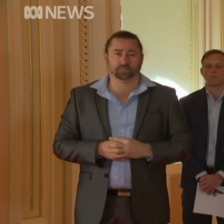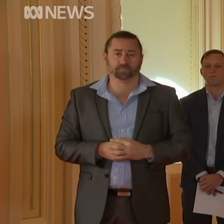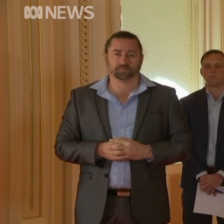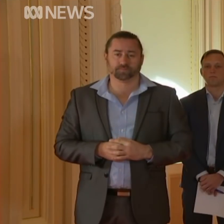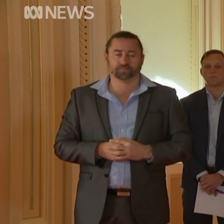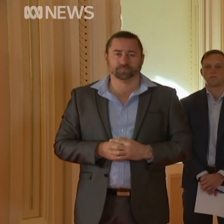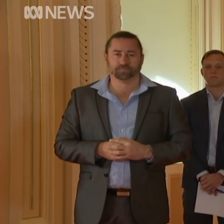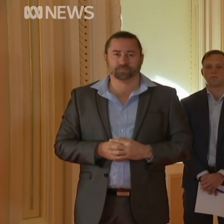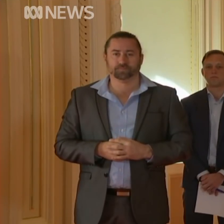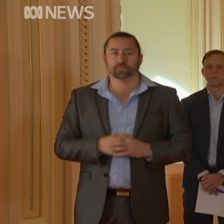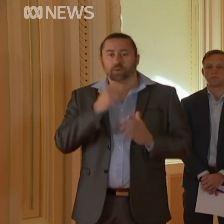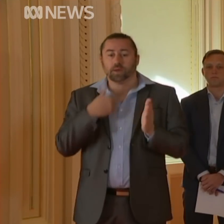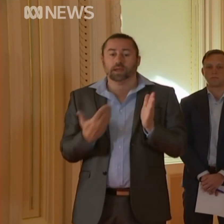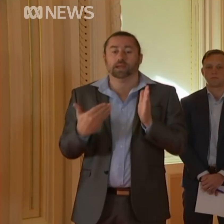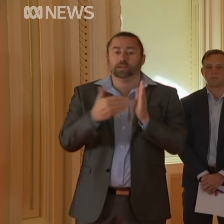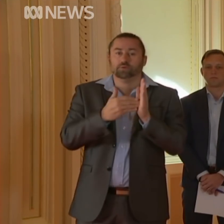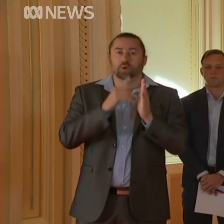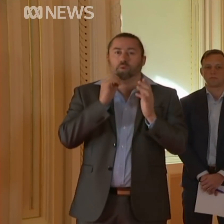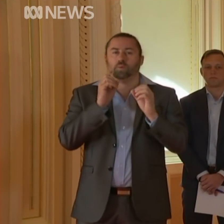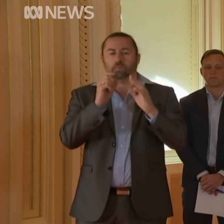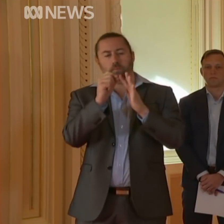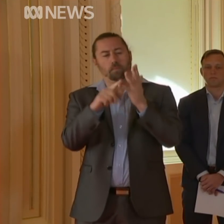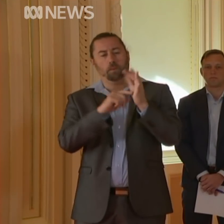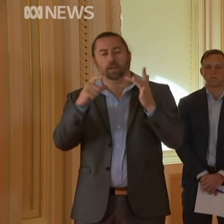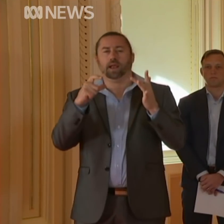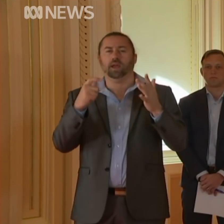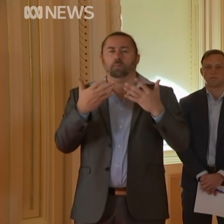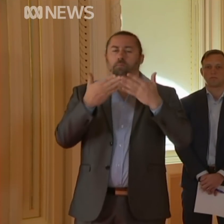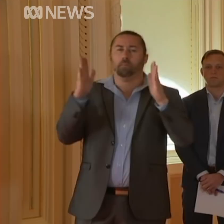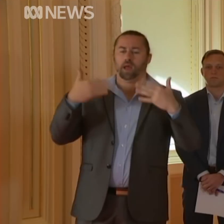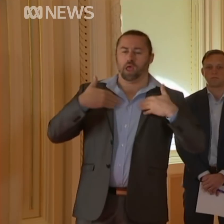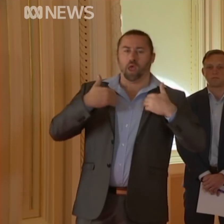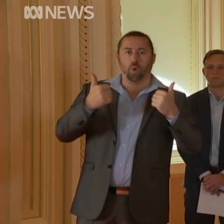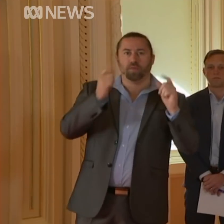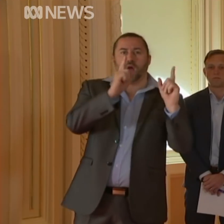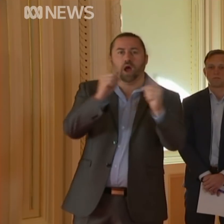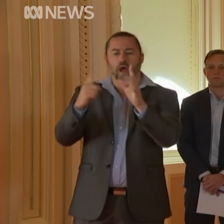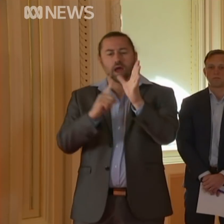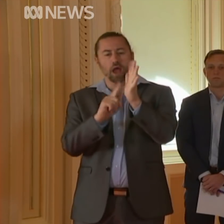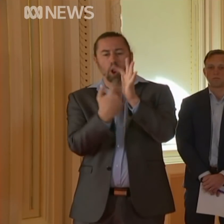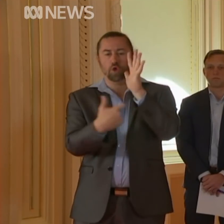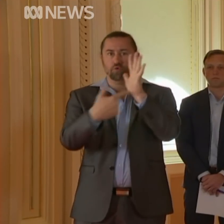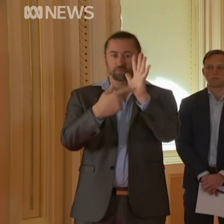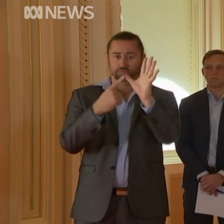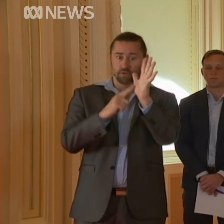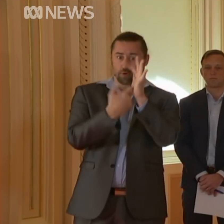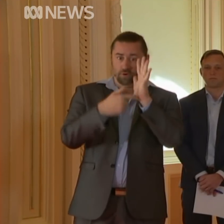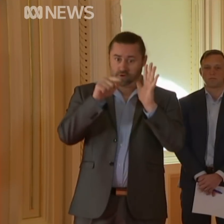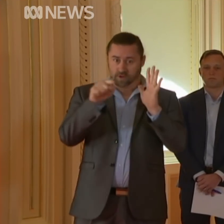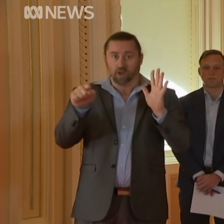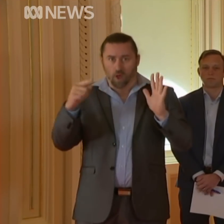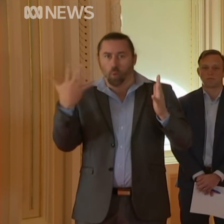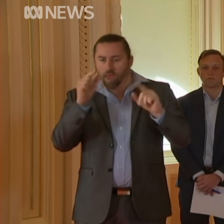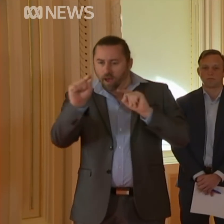be putting up today is a public health alert of a number of places across southeast